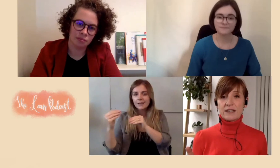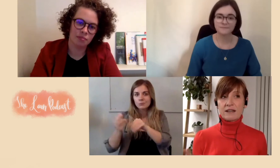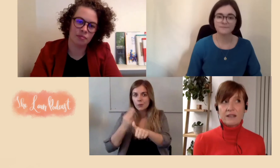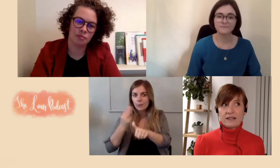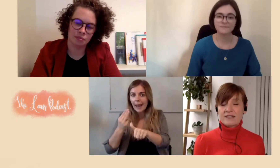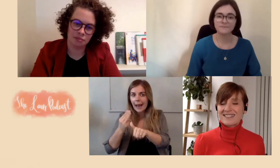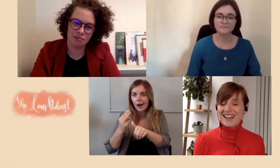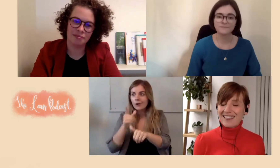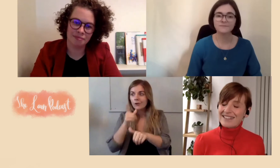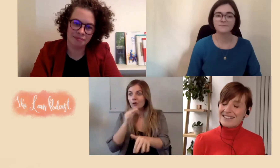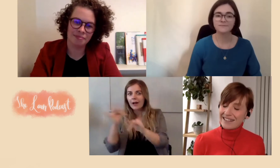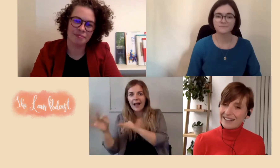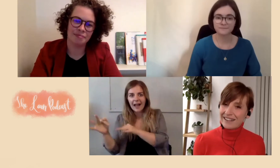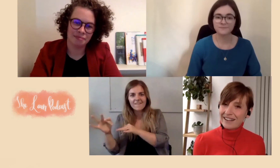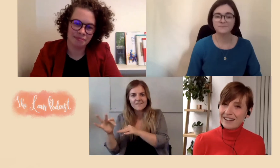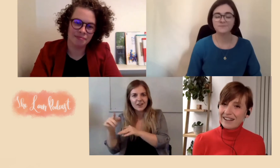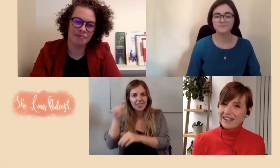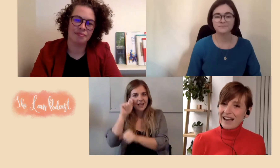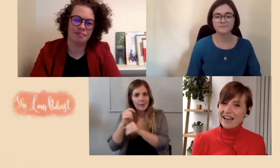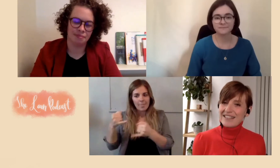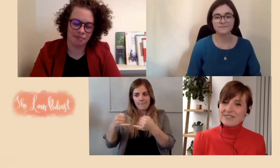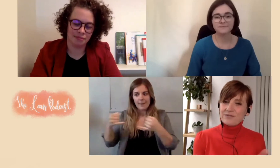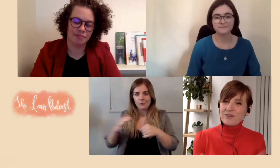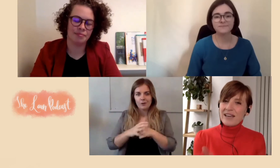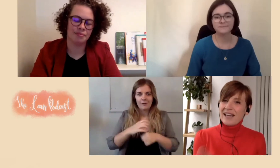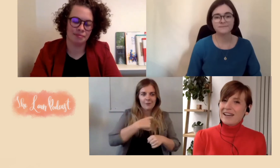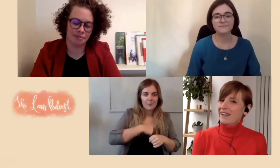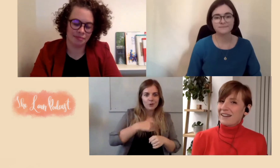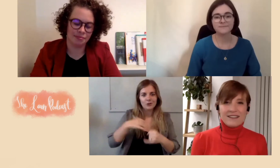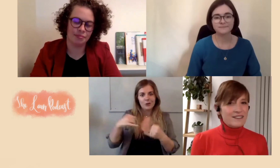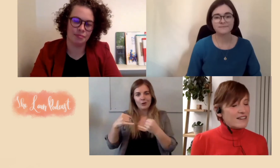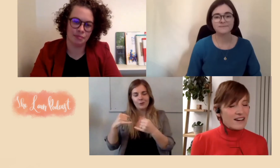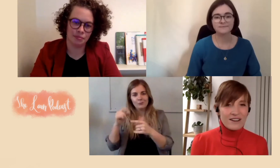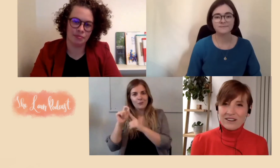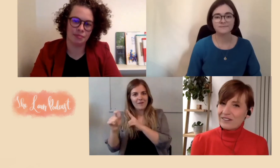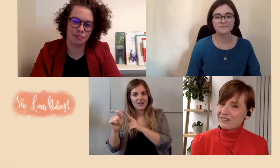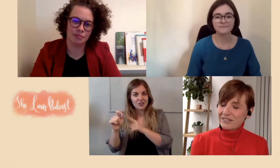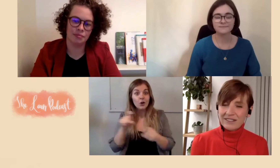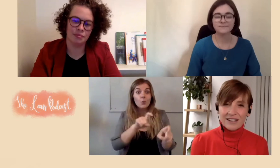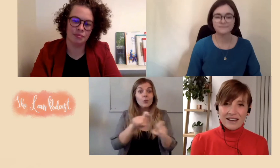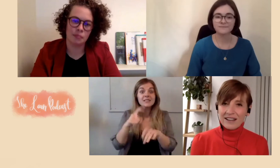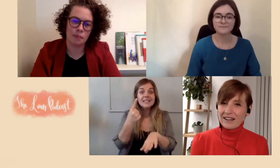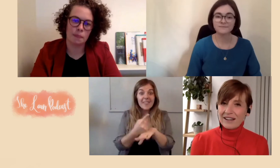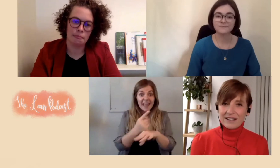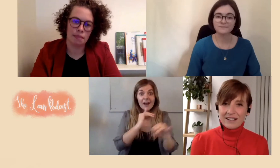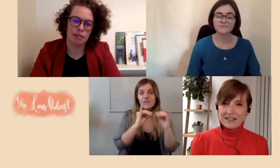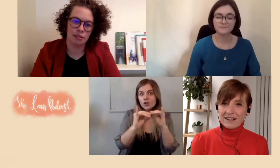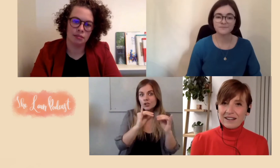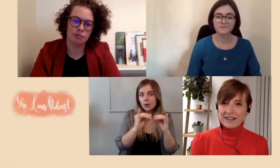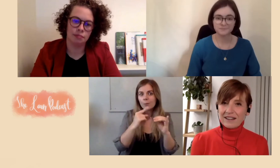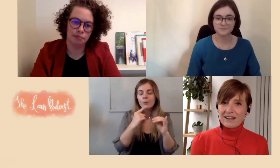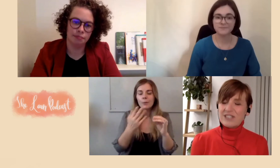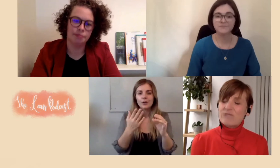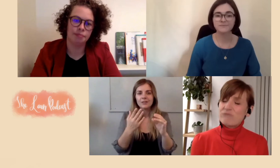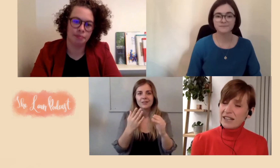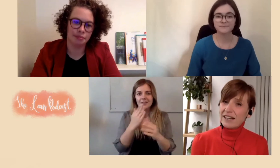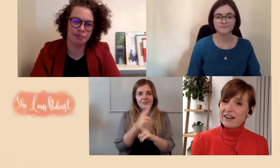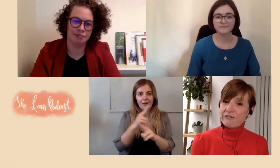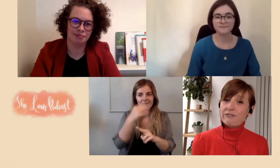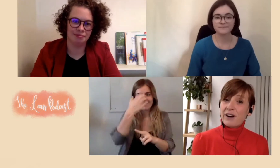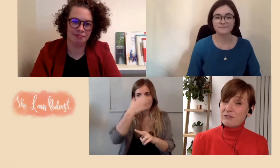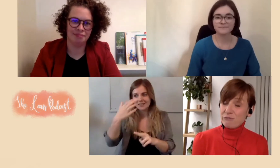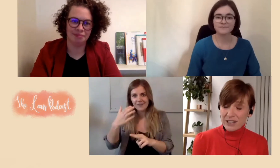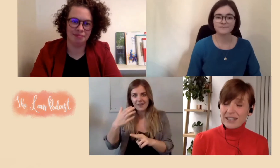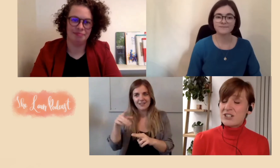as interpreters, but we're not in the meeting, and we're able to then, it's part of that transition of working to not